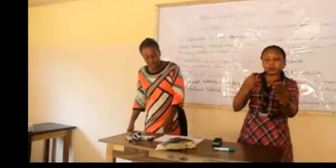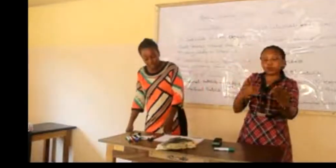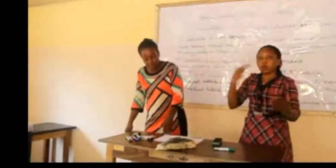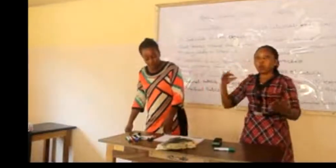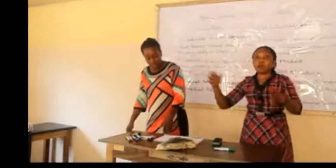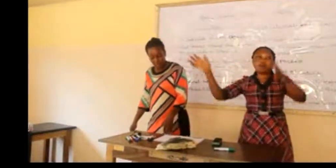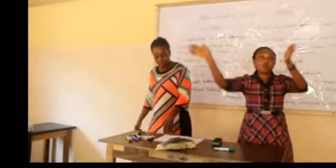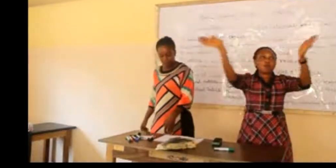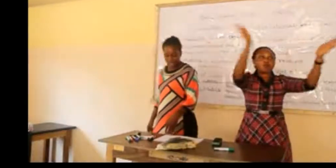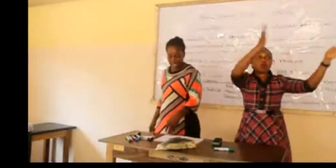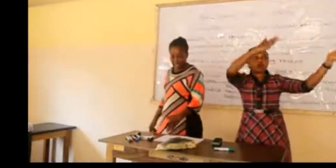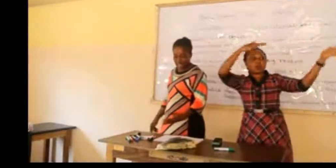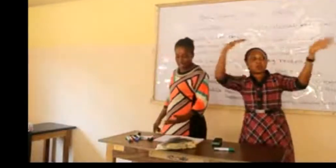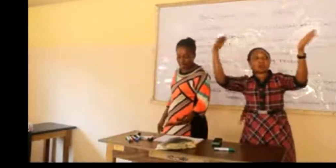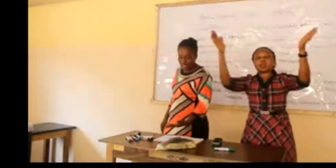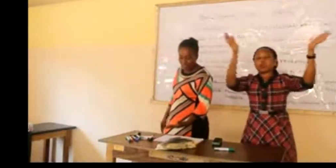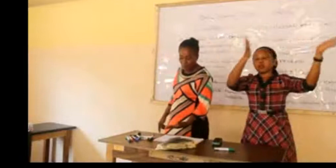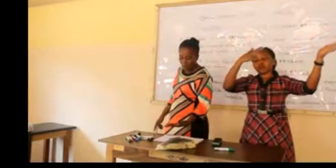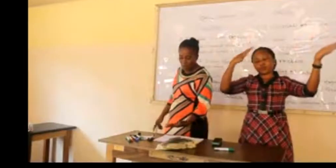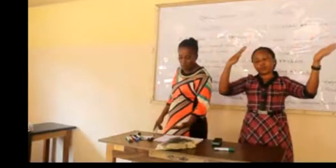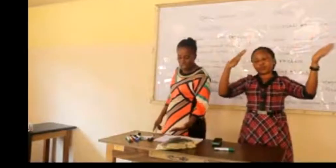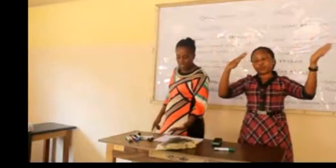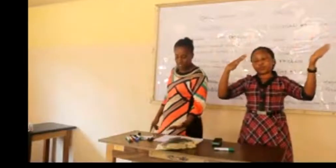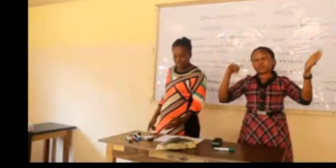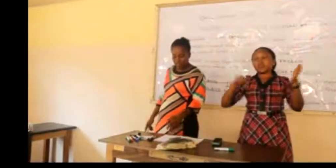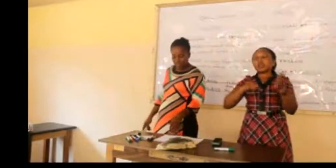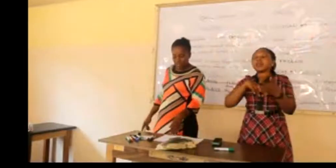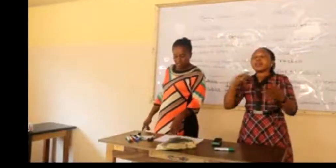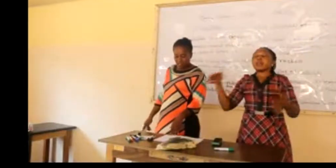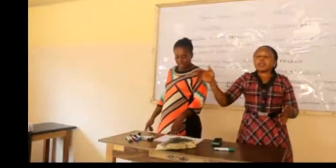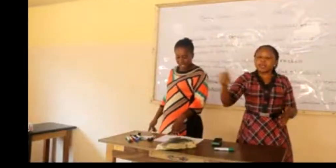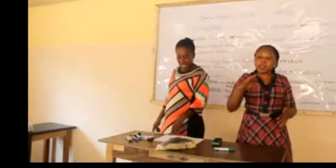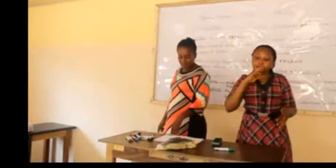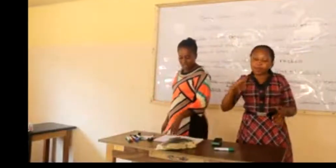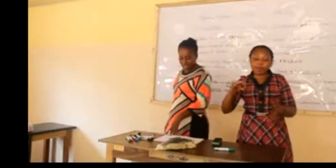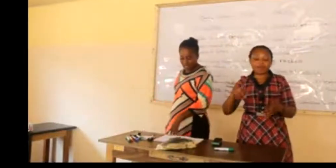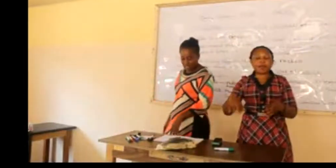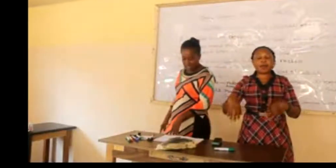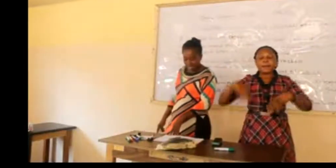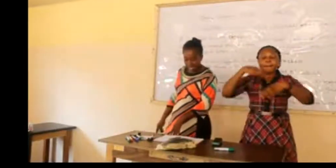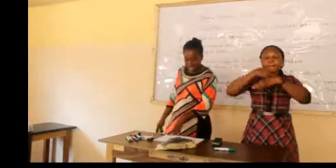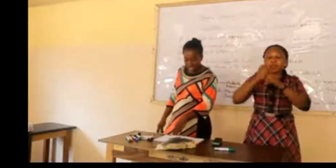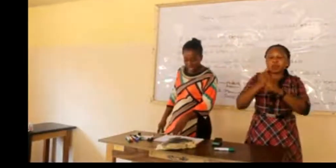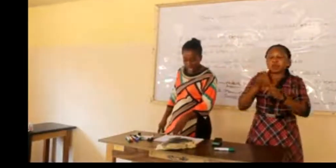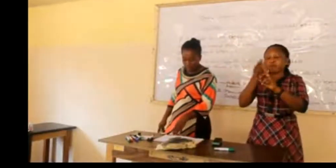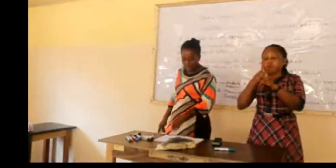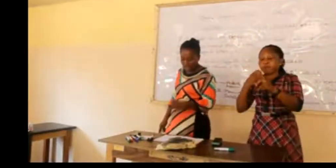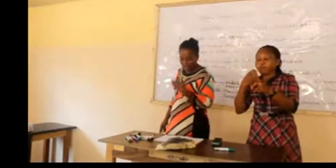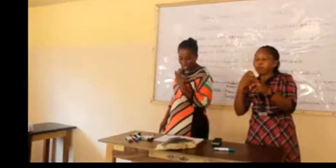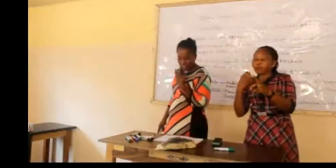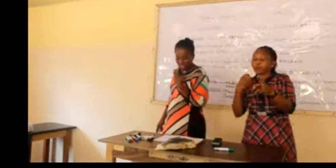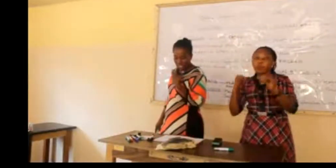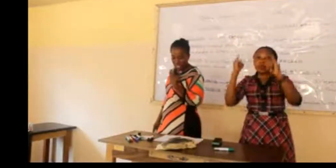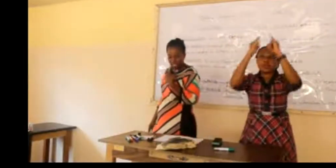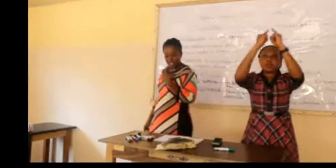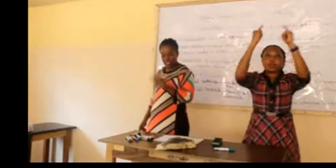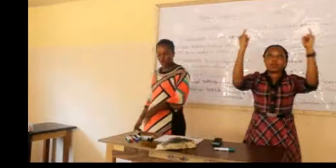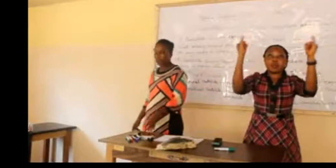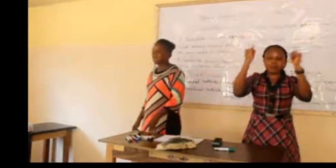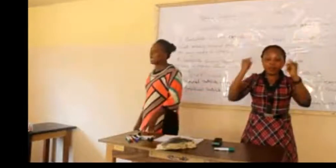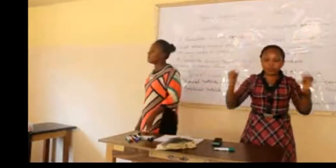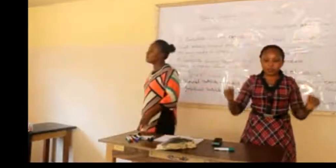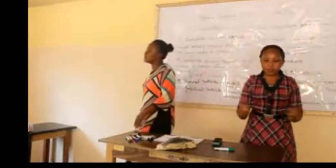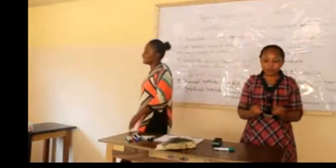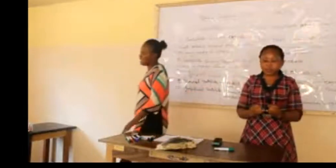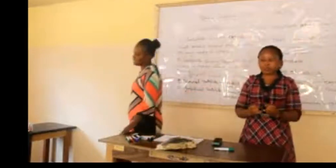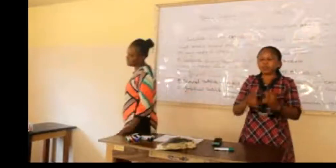maps used on TV weather forecasts are created from images relayed by satellite about 36,000